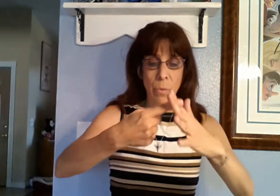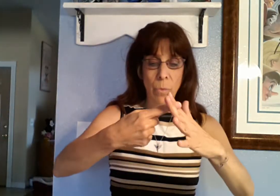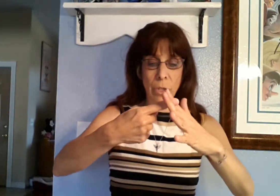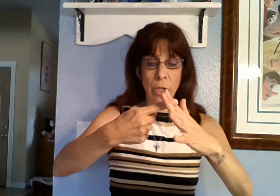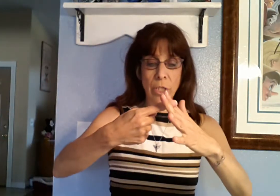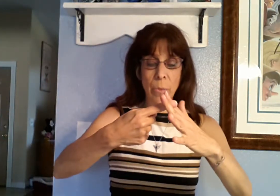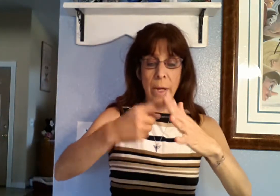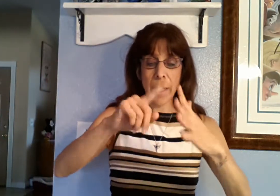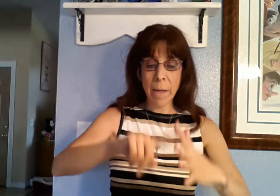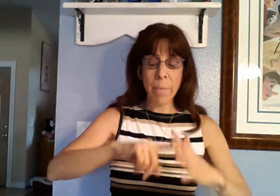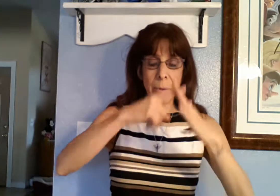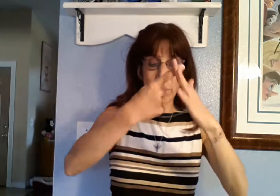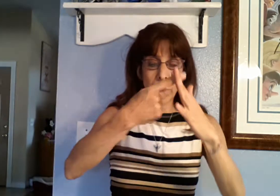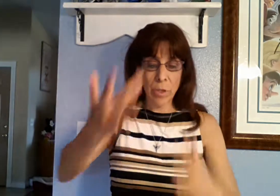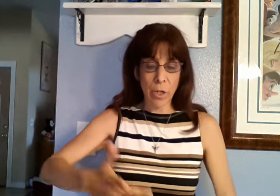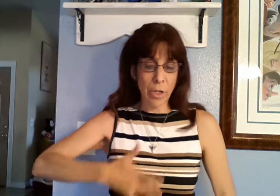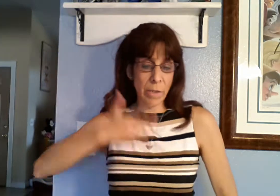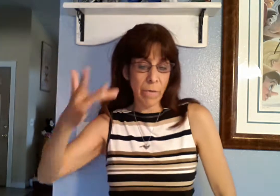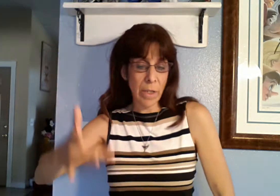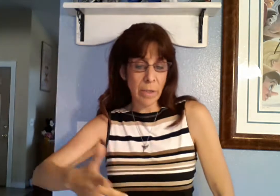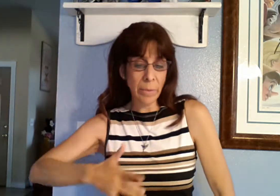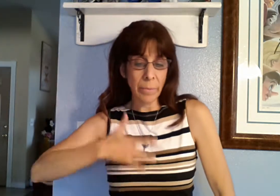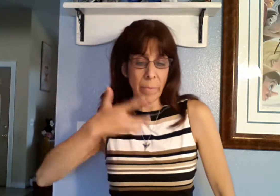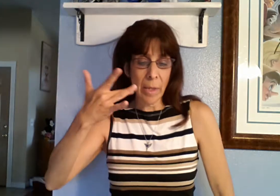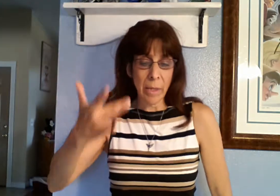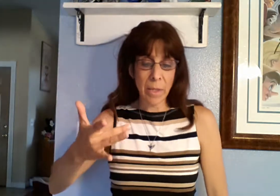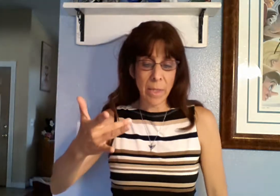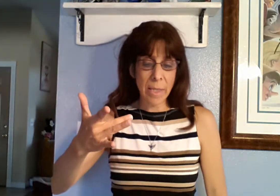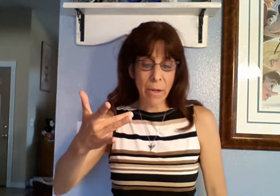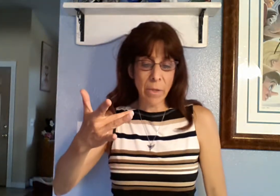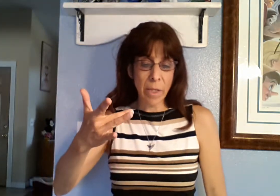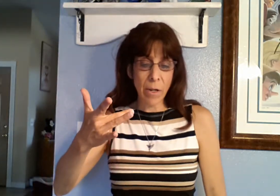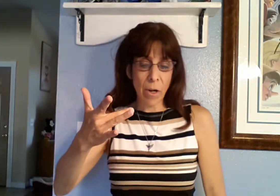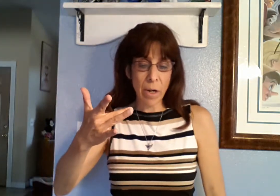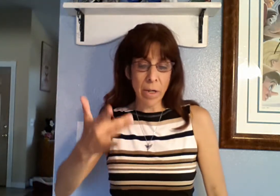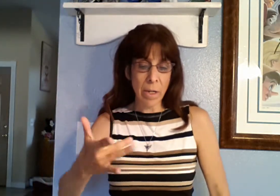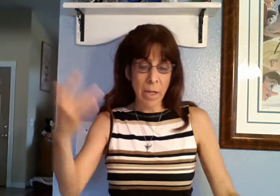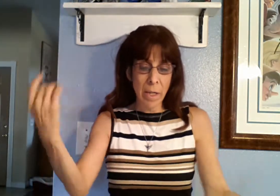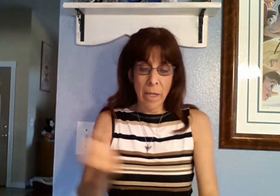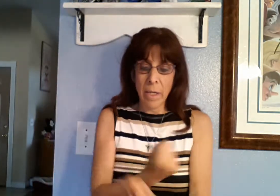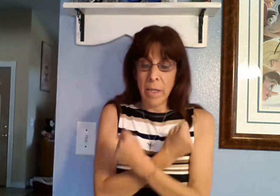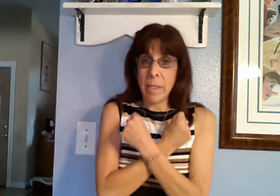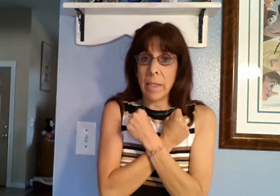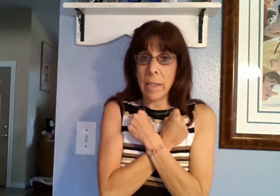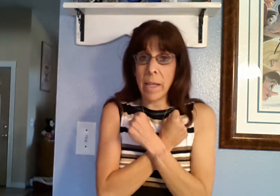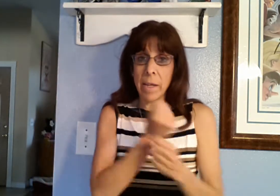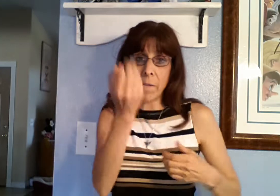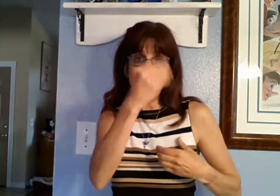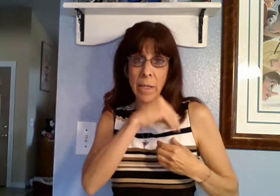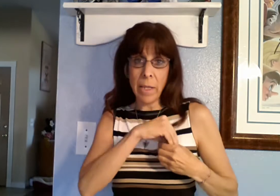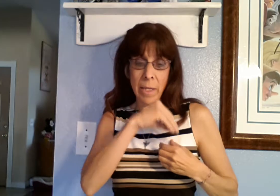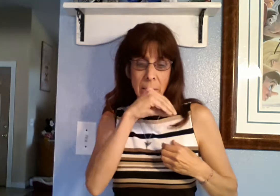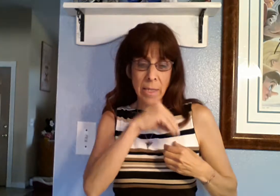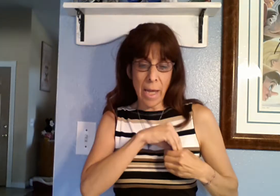Will start to wake up. Will start to feel. To the sounds that are. To the love